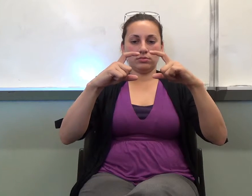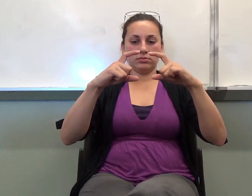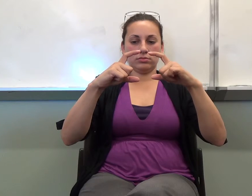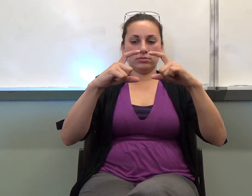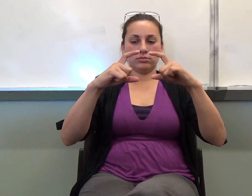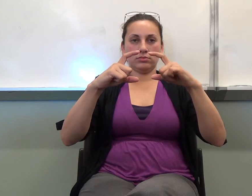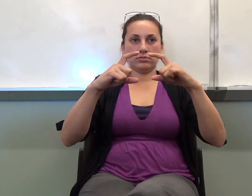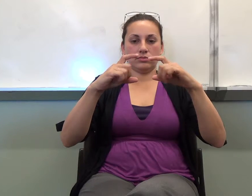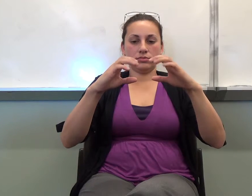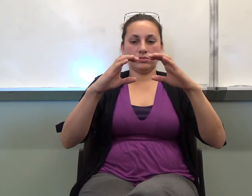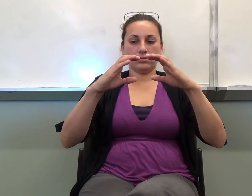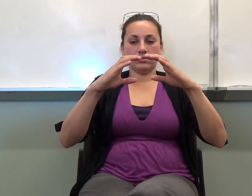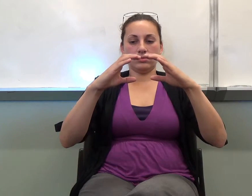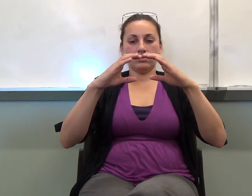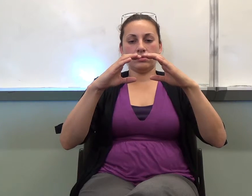It's a way of measuring angles.